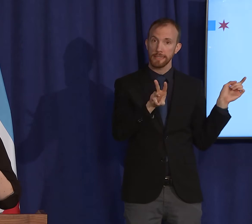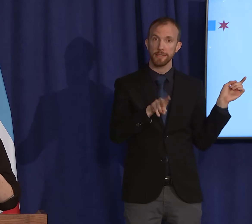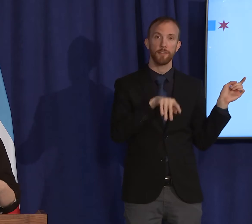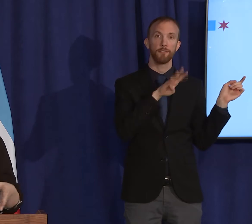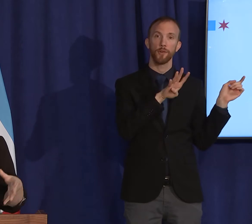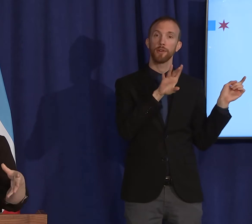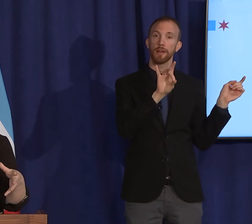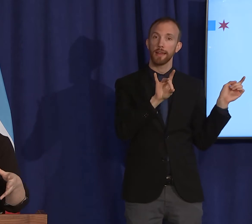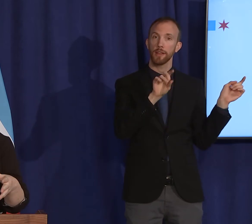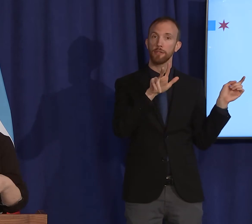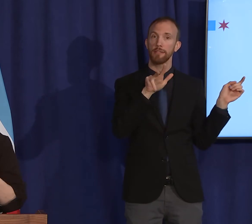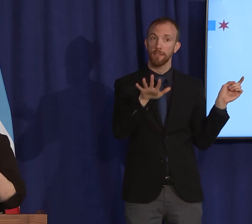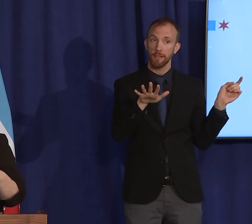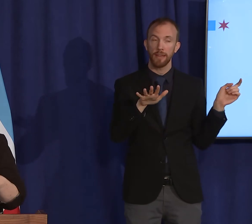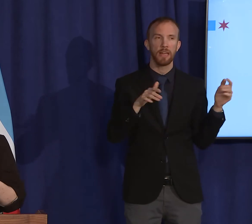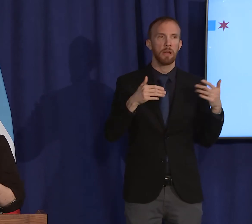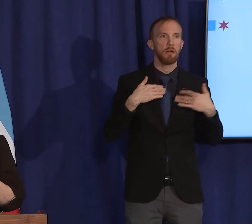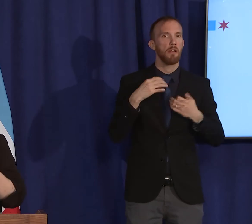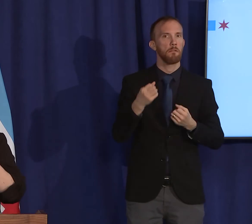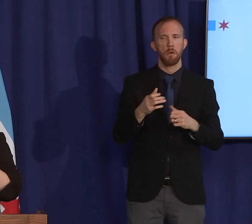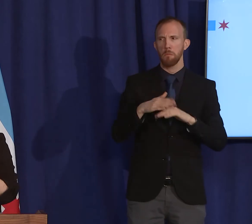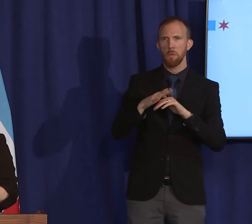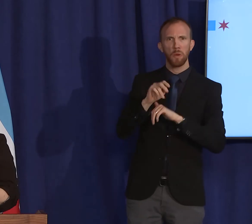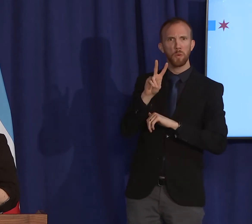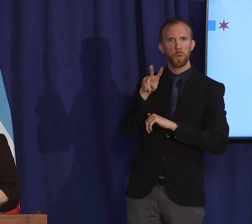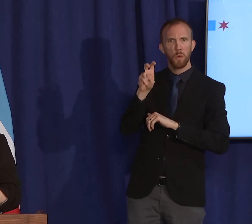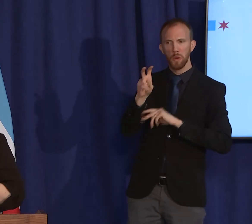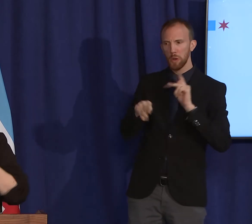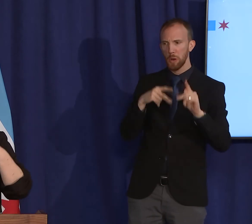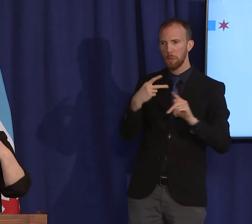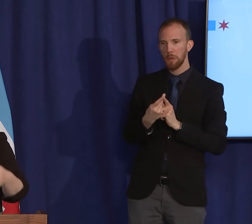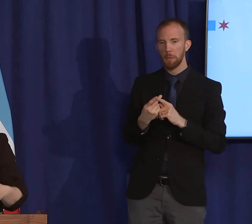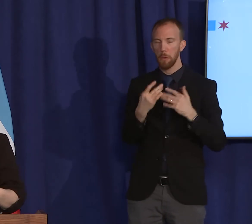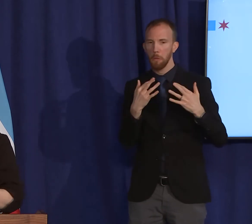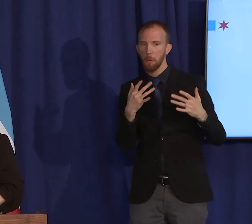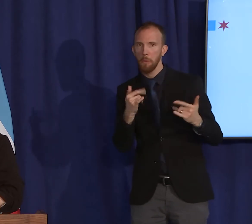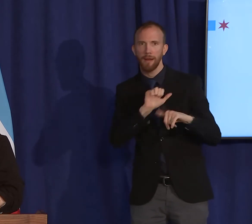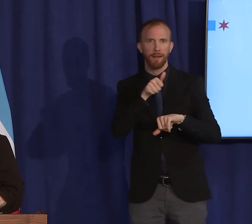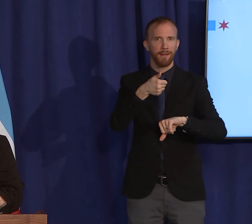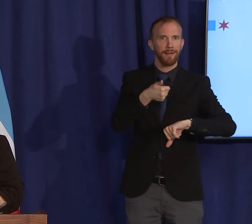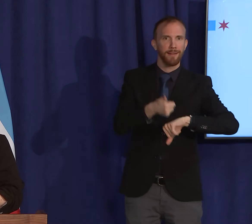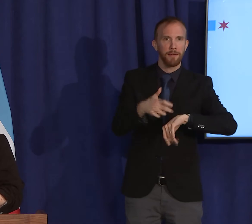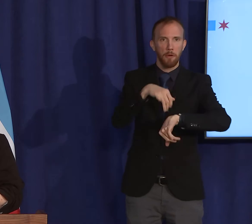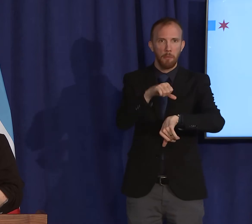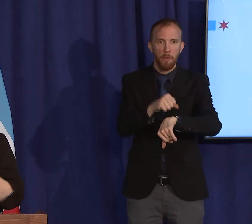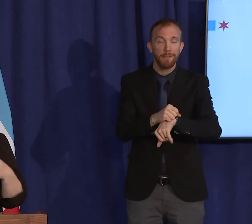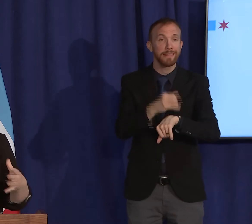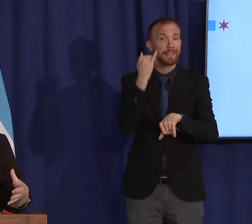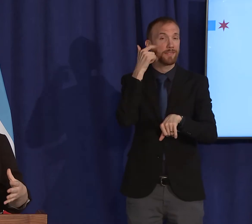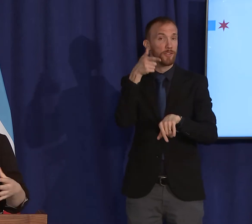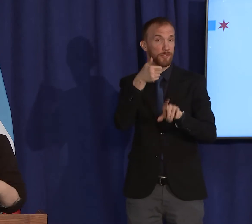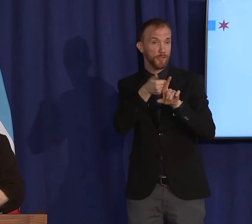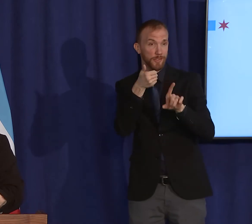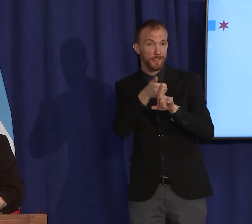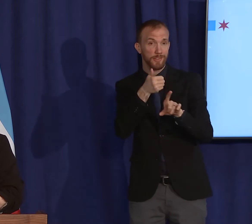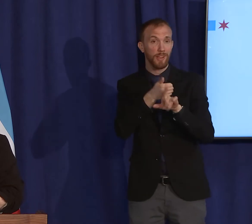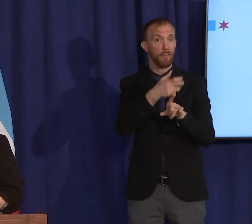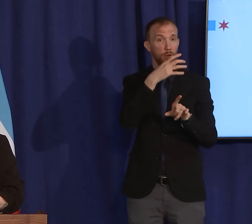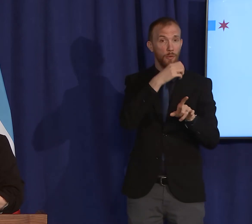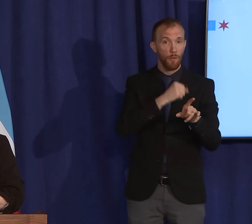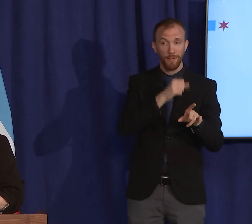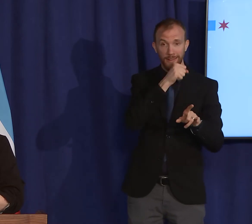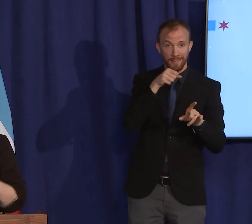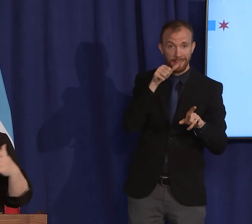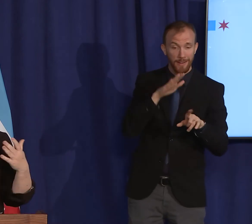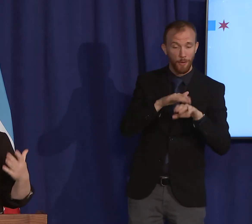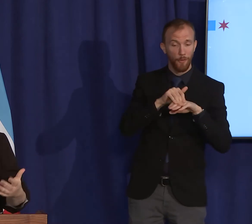312-746-4835. We've got more than 200 people who are standing by, helping make appointments with a priority on seniors, but nothing has changed there related